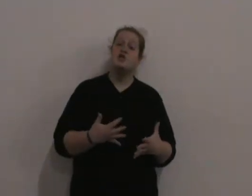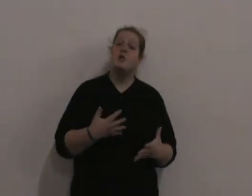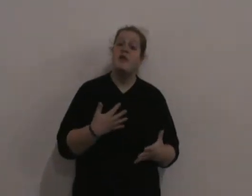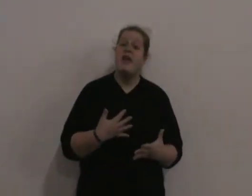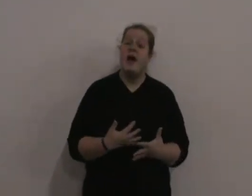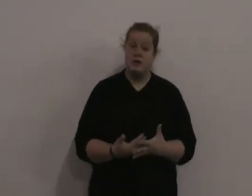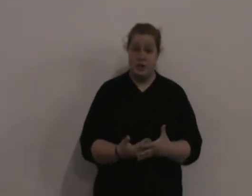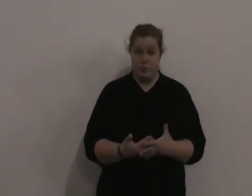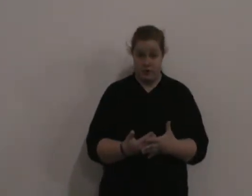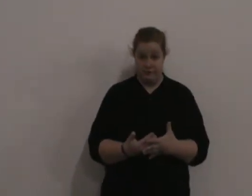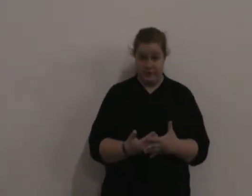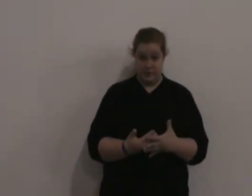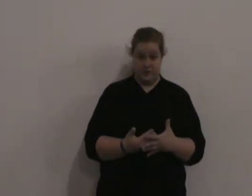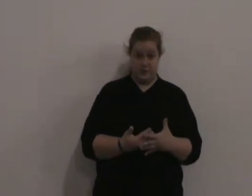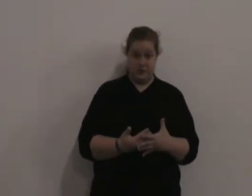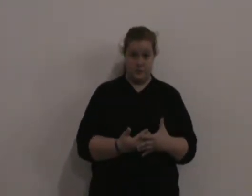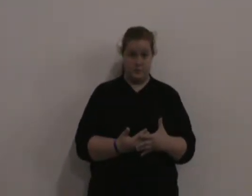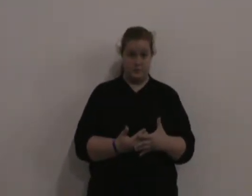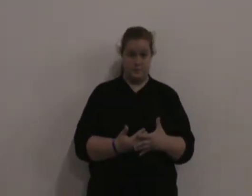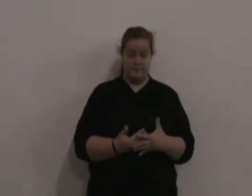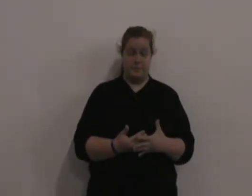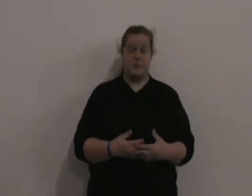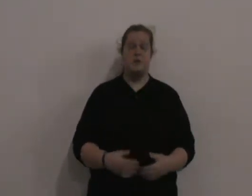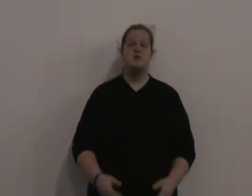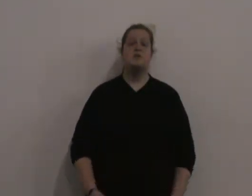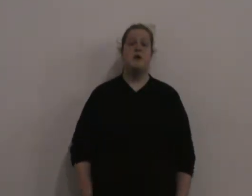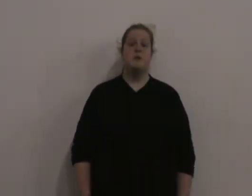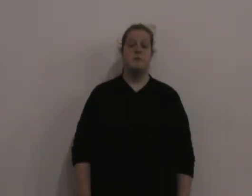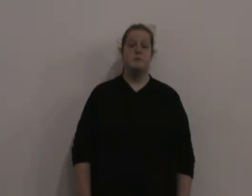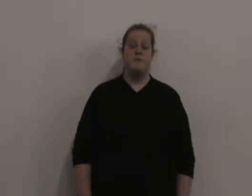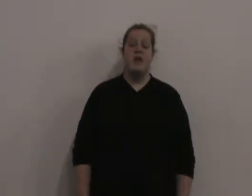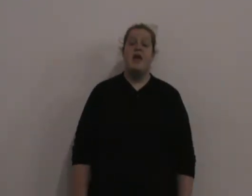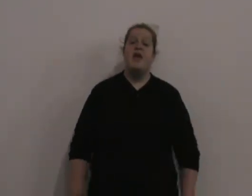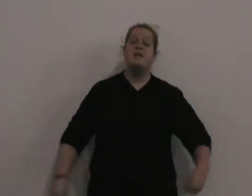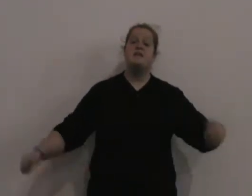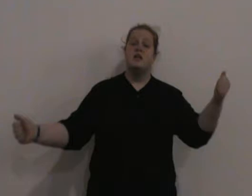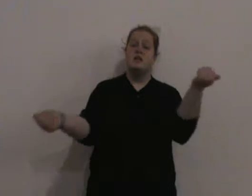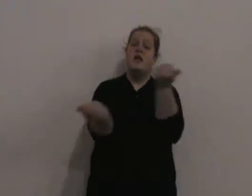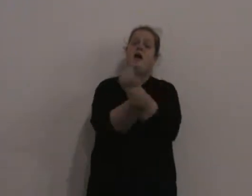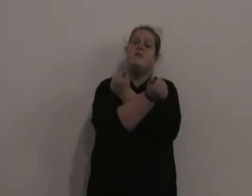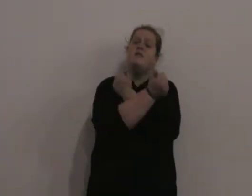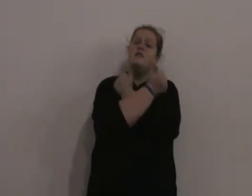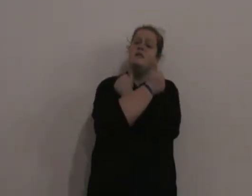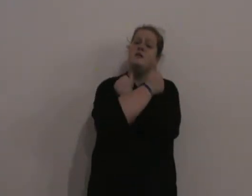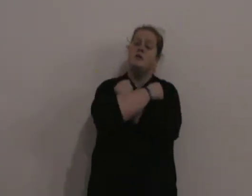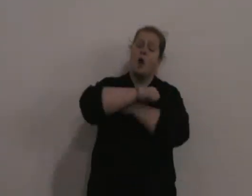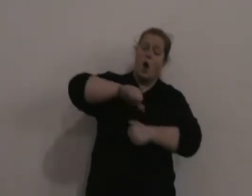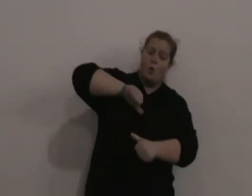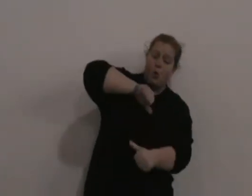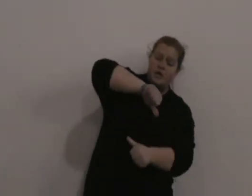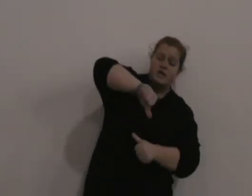with the alto part first. So it's love one